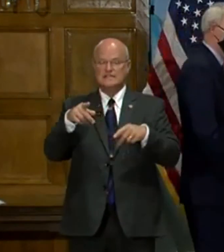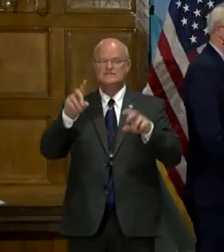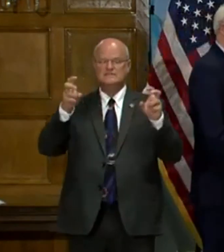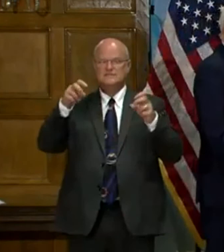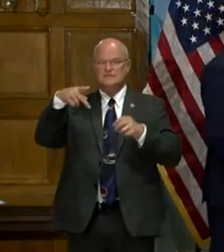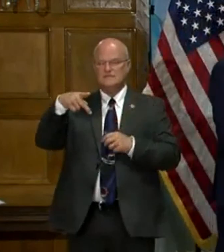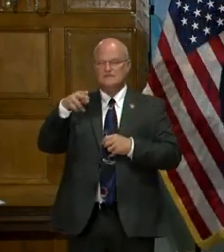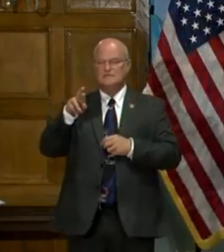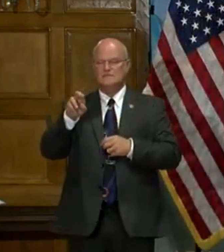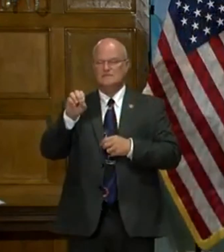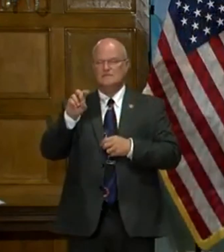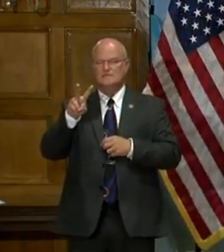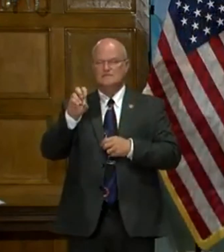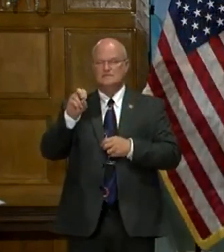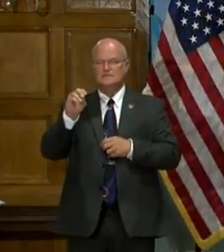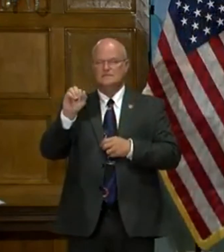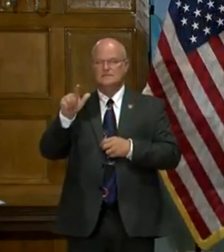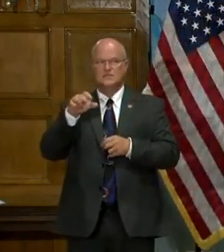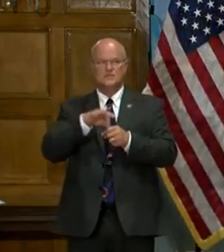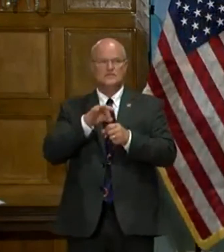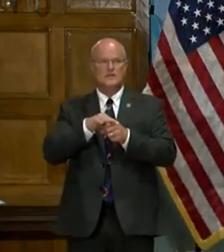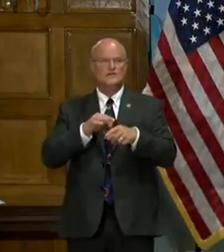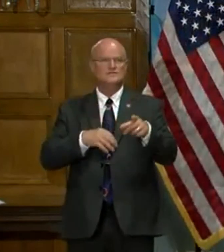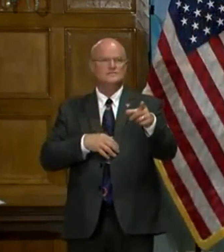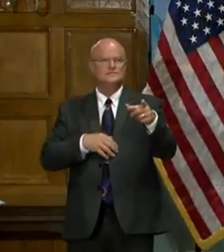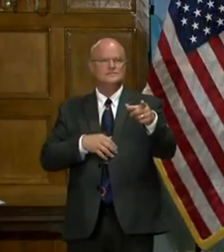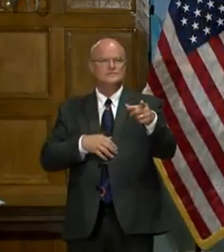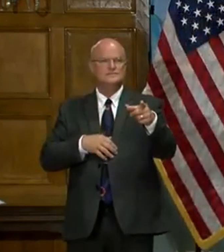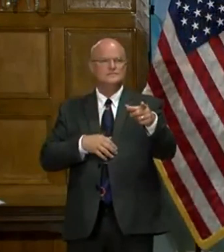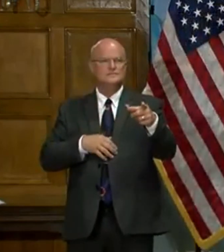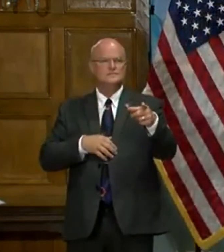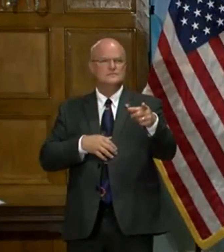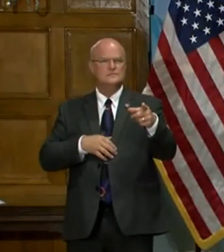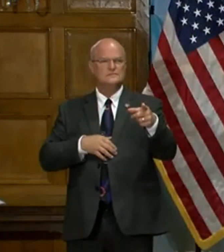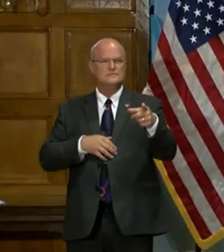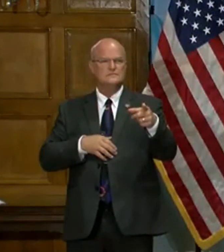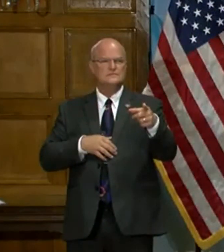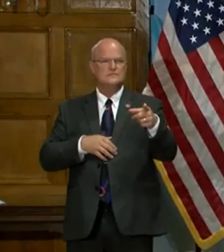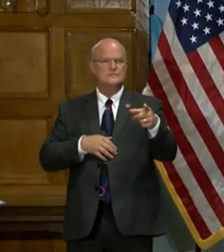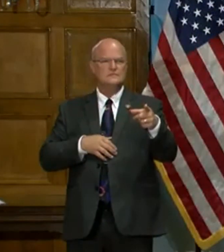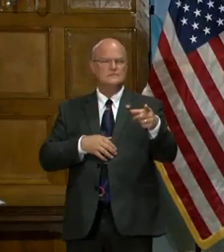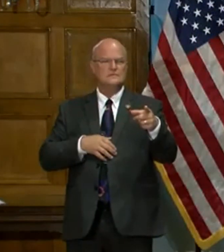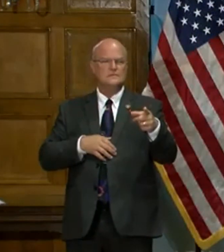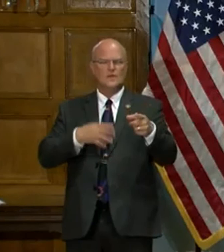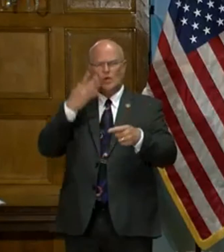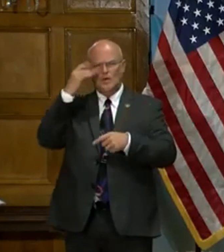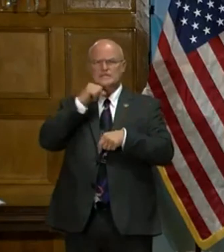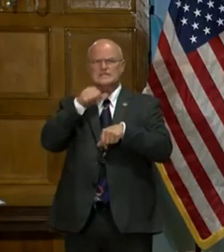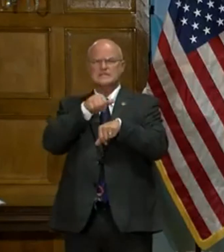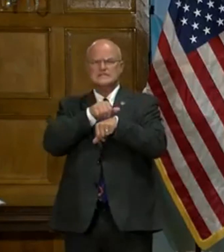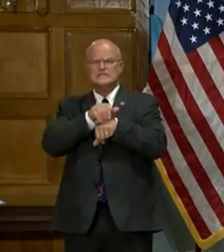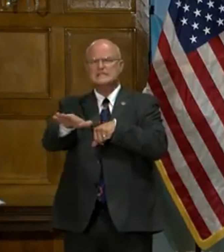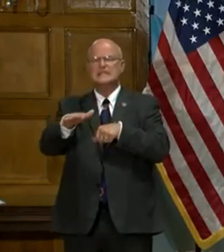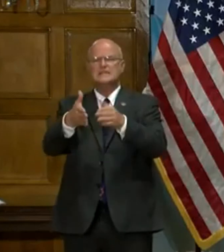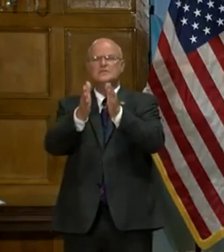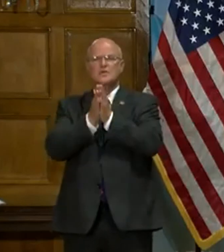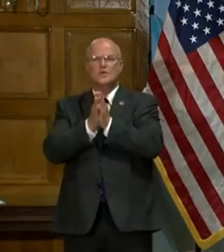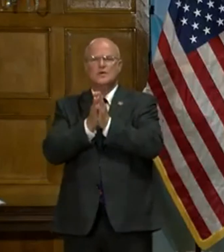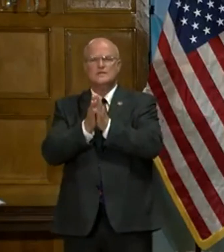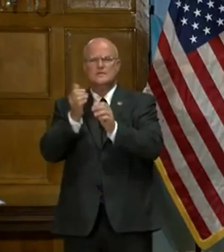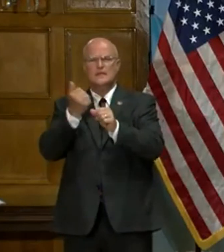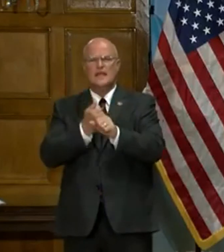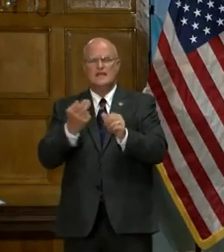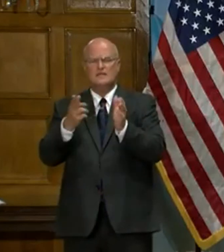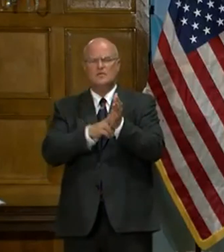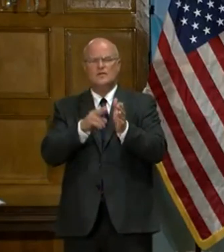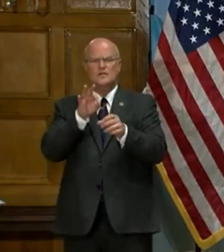provisional vote. Yes. Yes. Why not just send an absentee ballot request form to